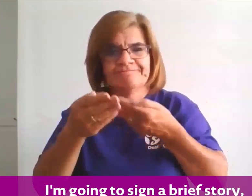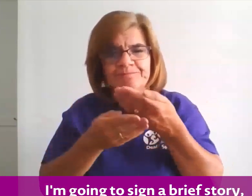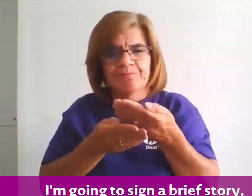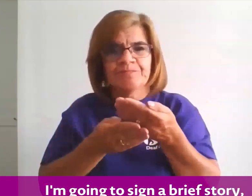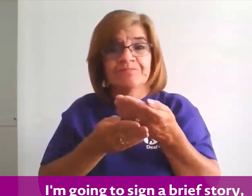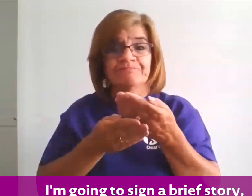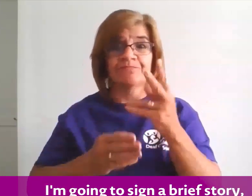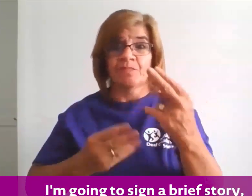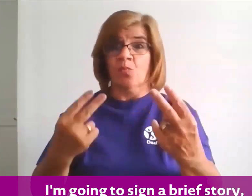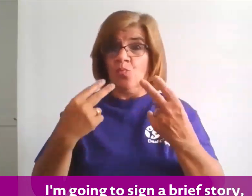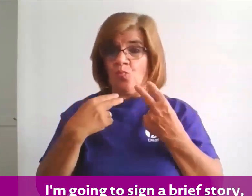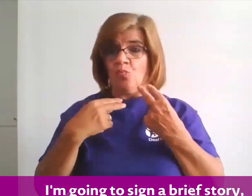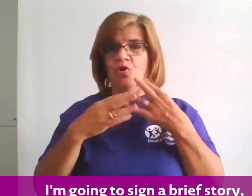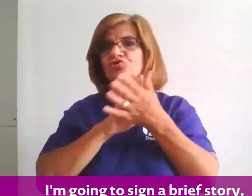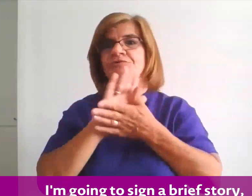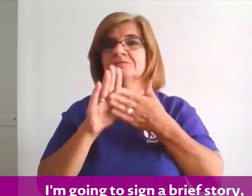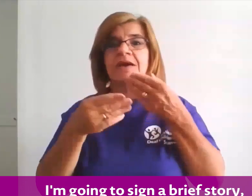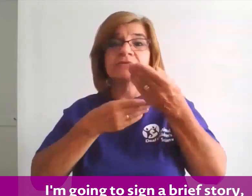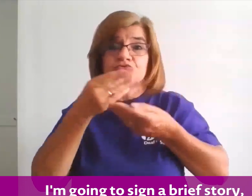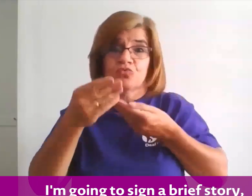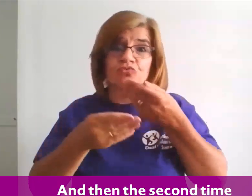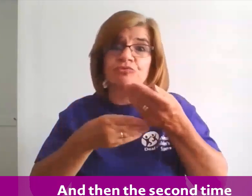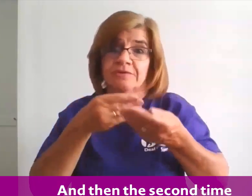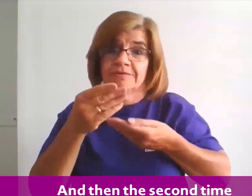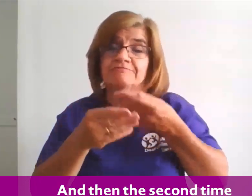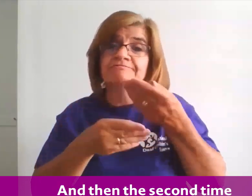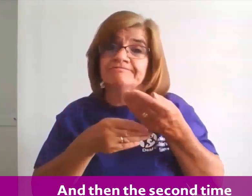brief story. So watch me.